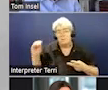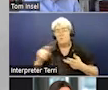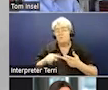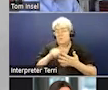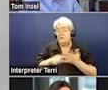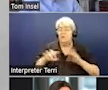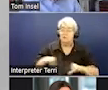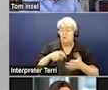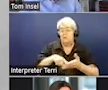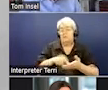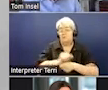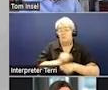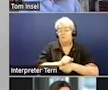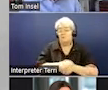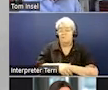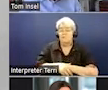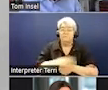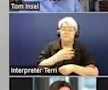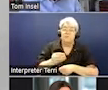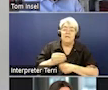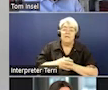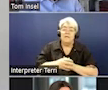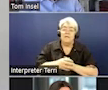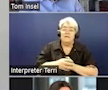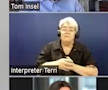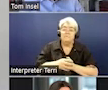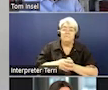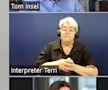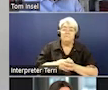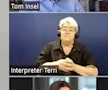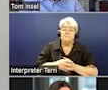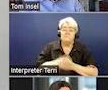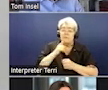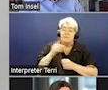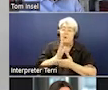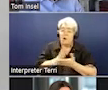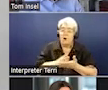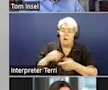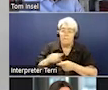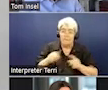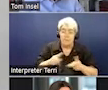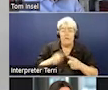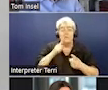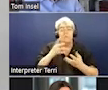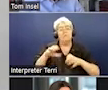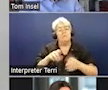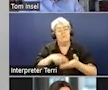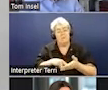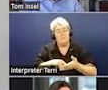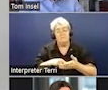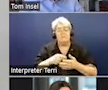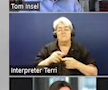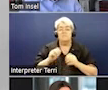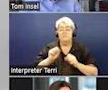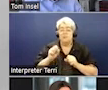doing a lot of this work in the nonprofit space. There are people who want to do this in a way that will be sustainable